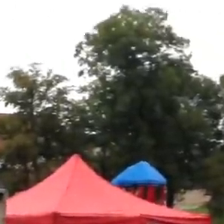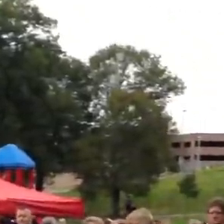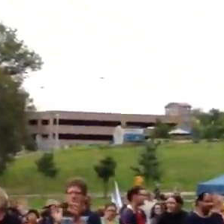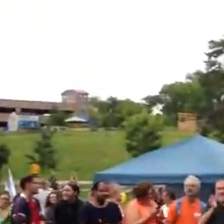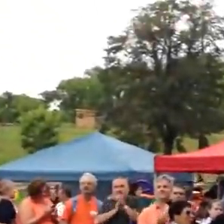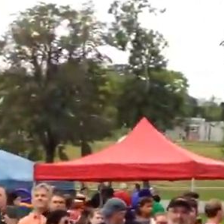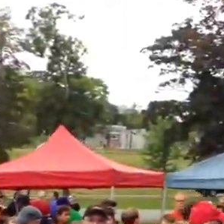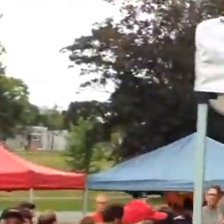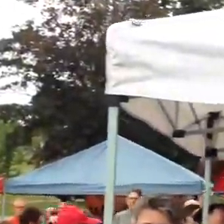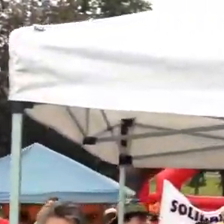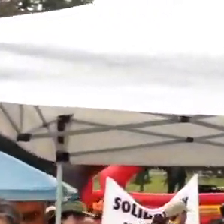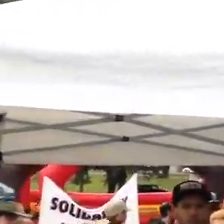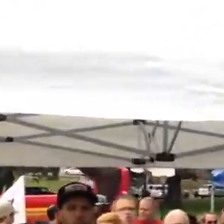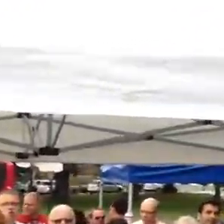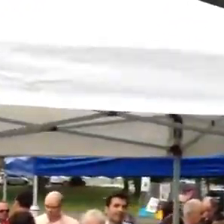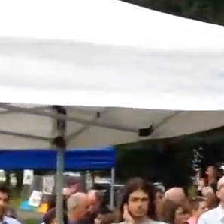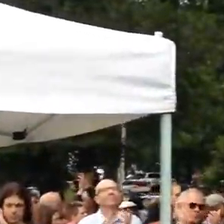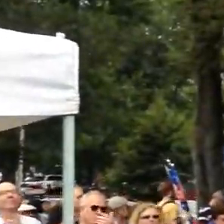Thank you.